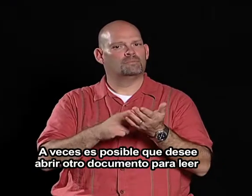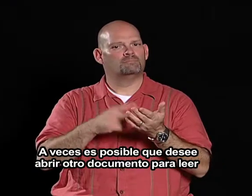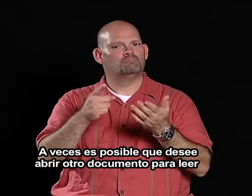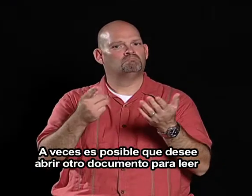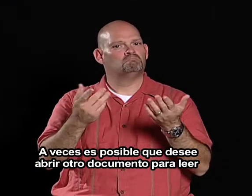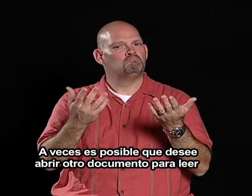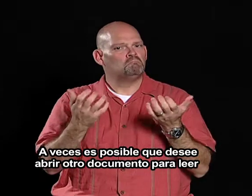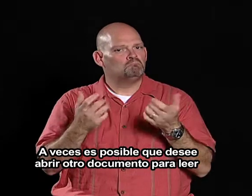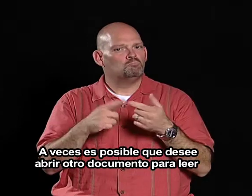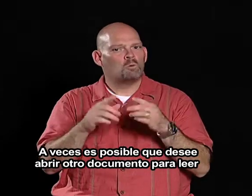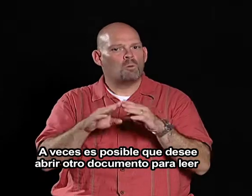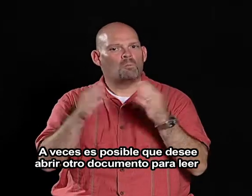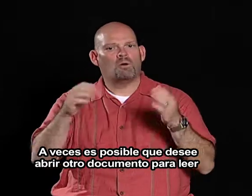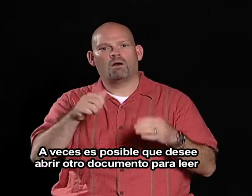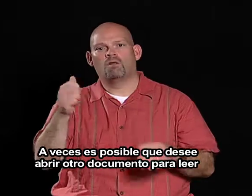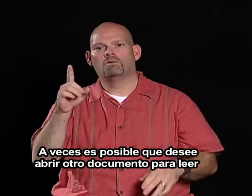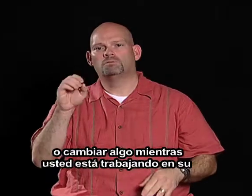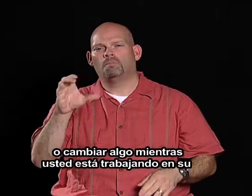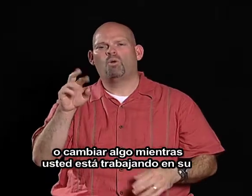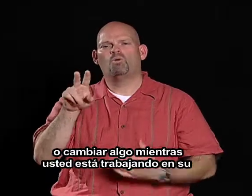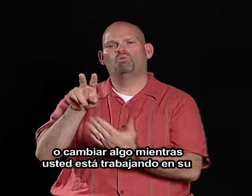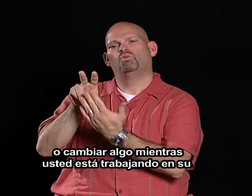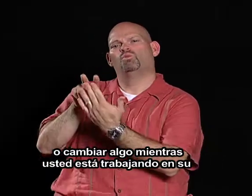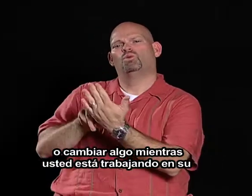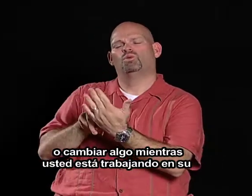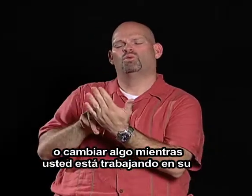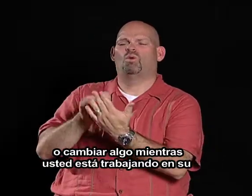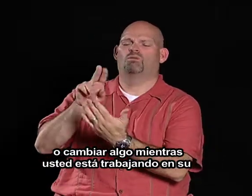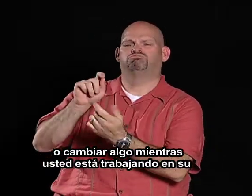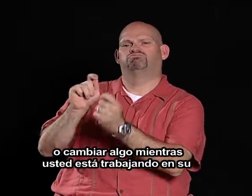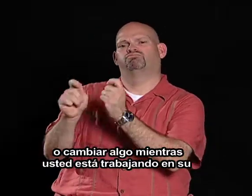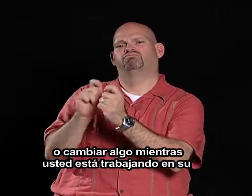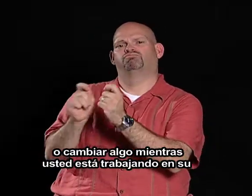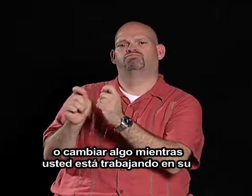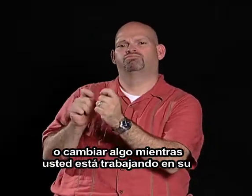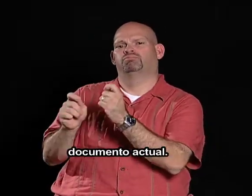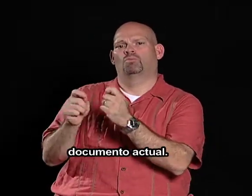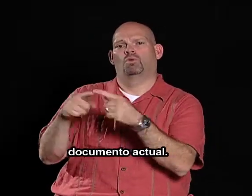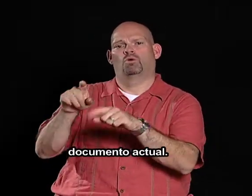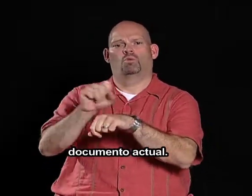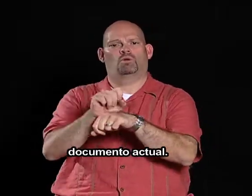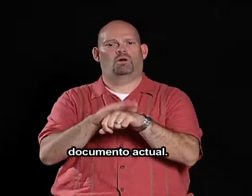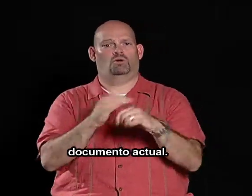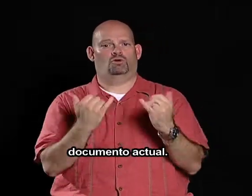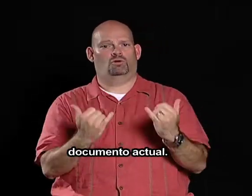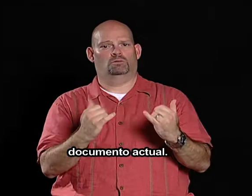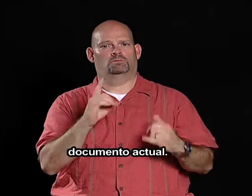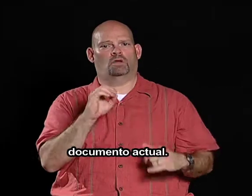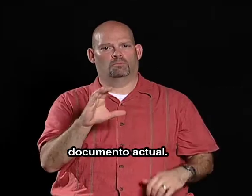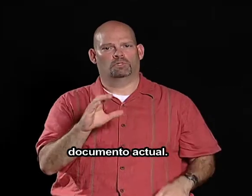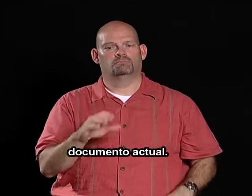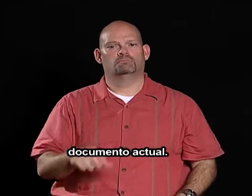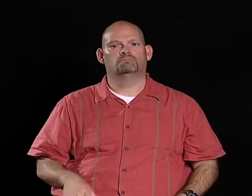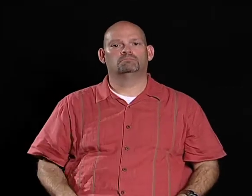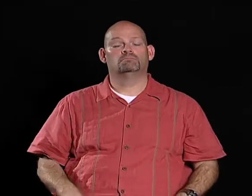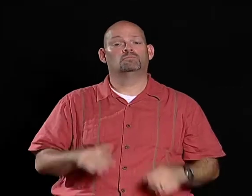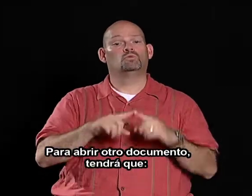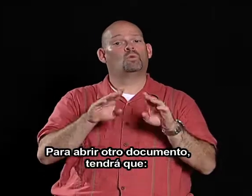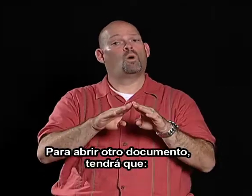Sometimes you may want to open another document or read or change something while you are working on your current document. To open